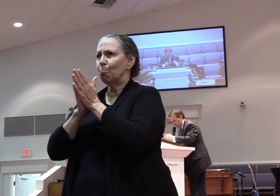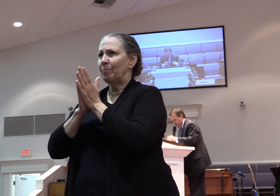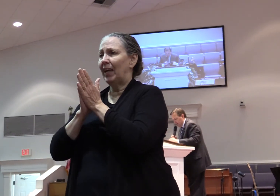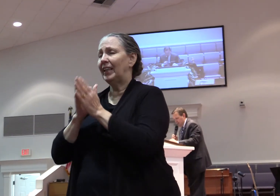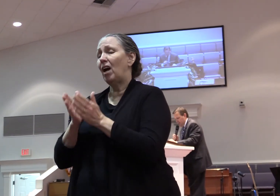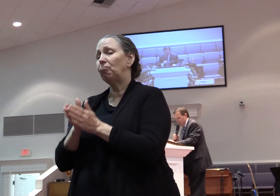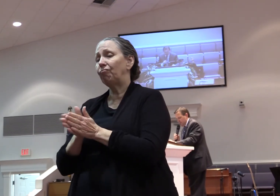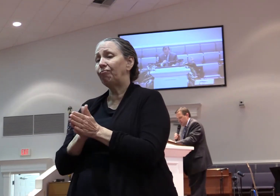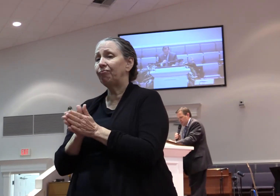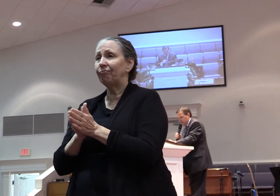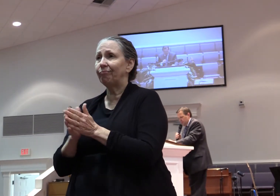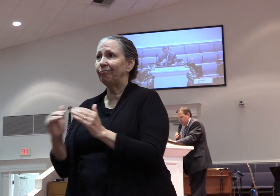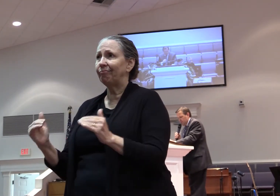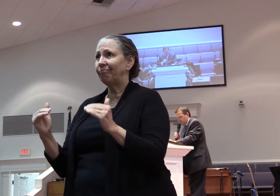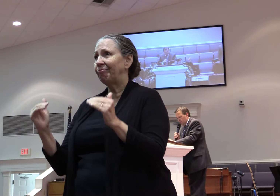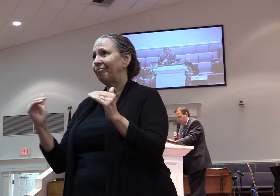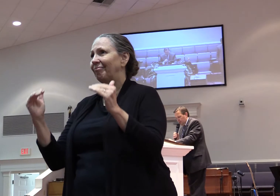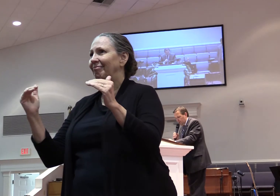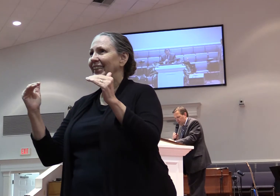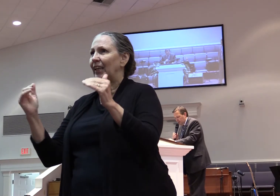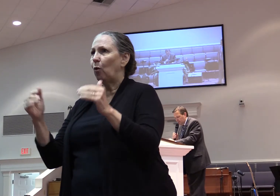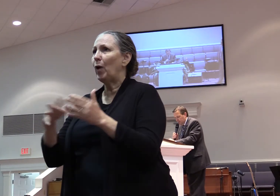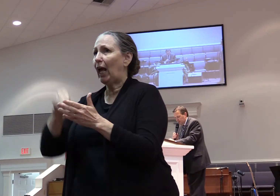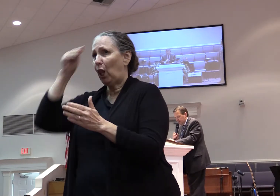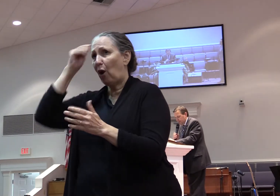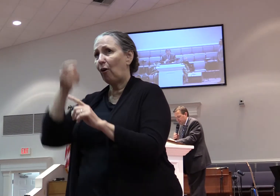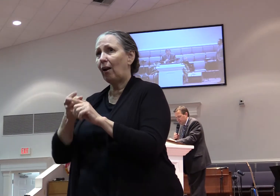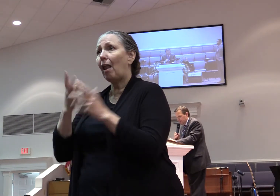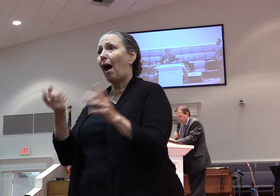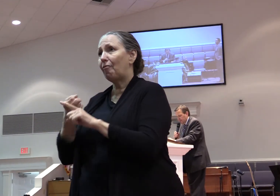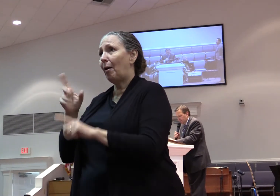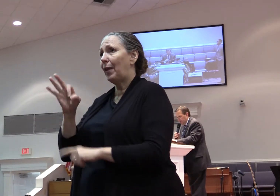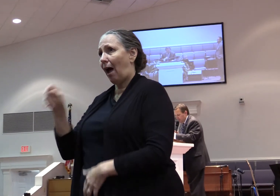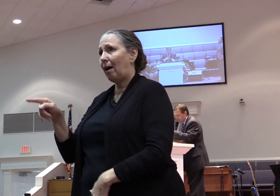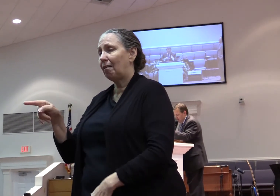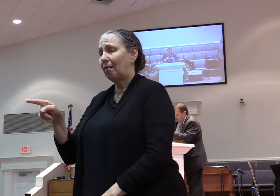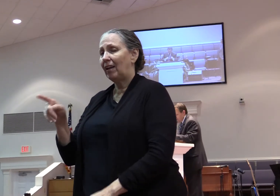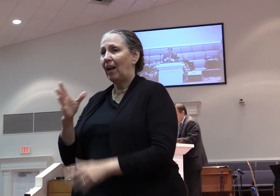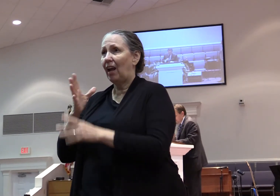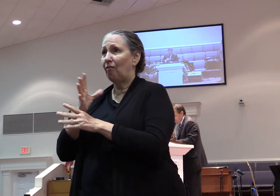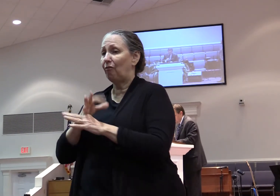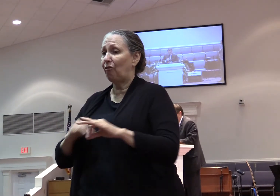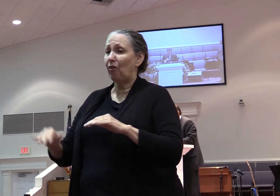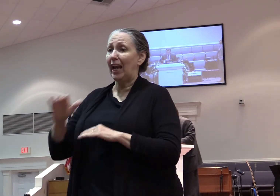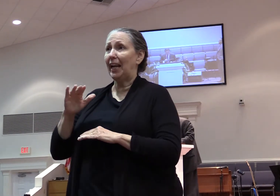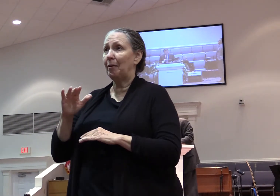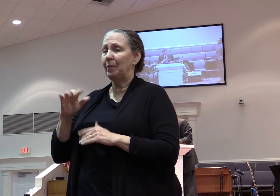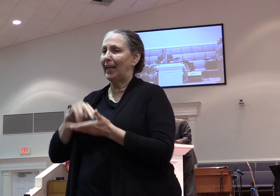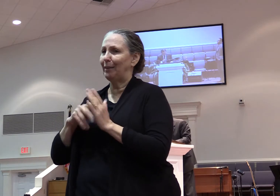barely getting by. We can learn a lot from Lot. Freedom isn't always